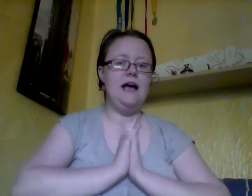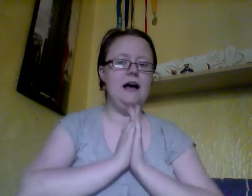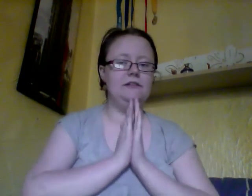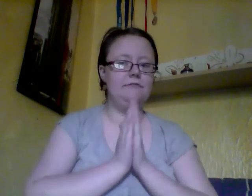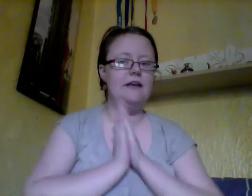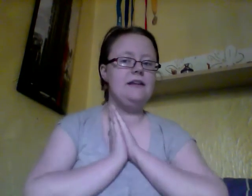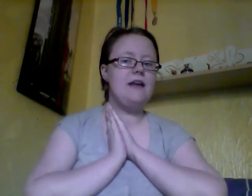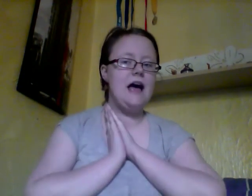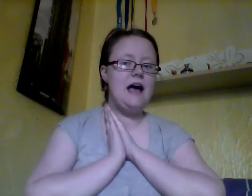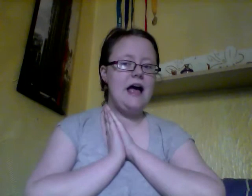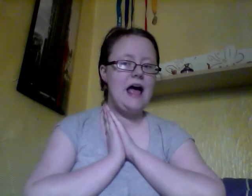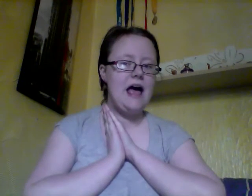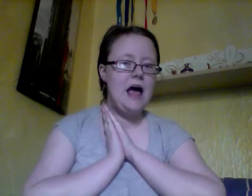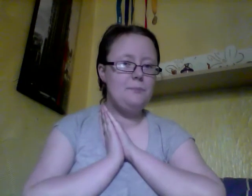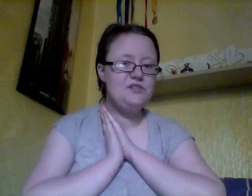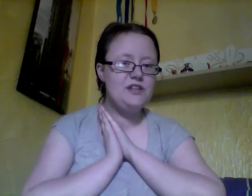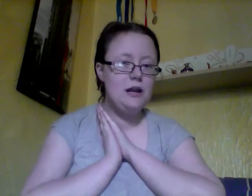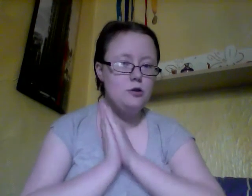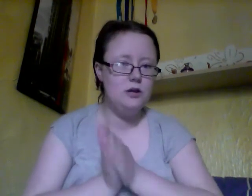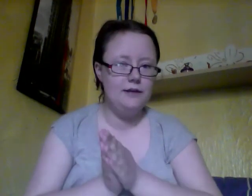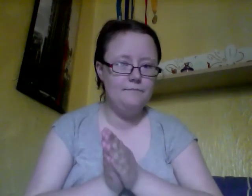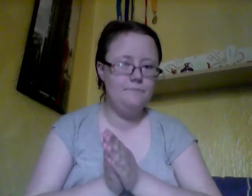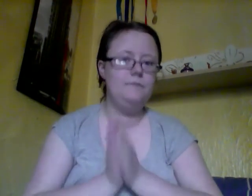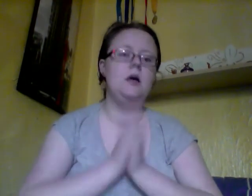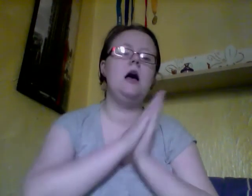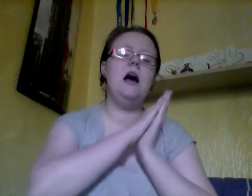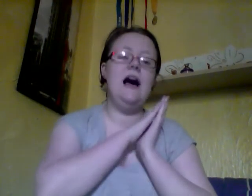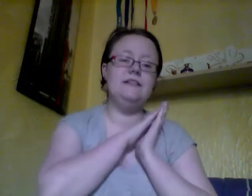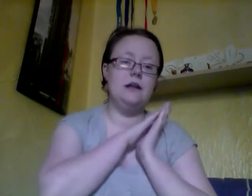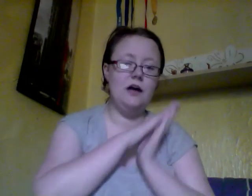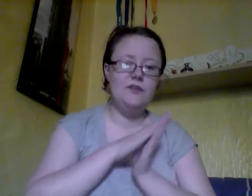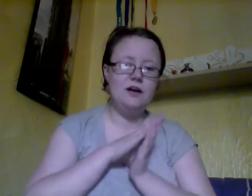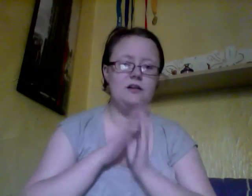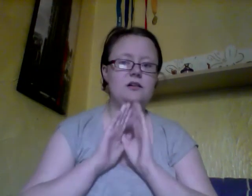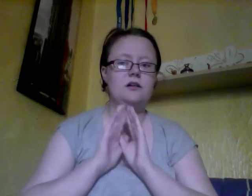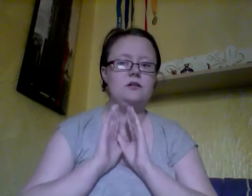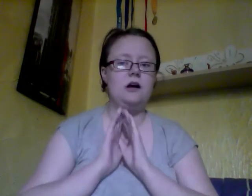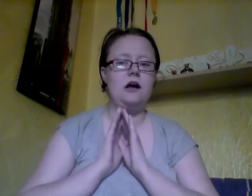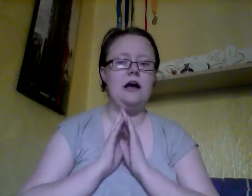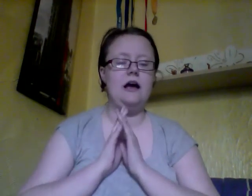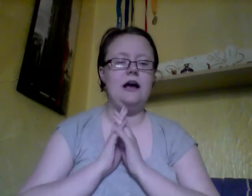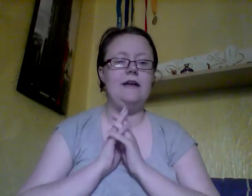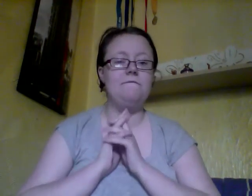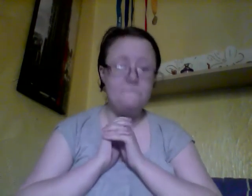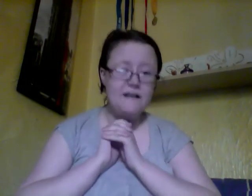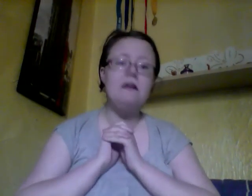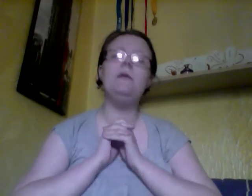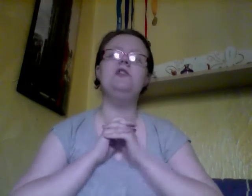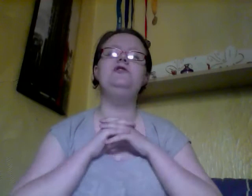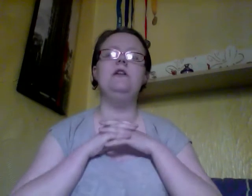As a friend? Absolutely. As a lover? I very much doubt